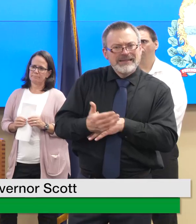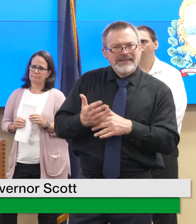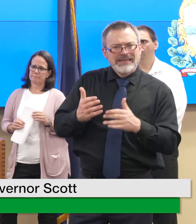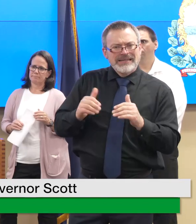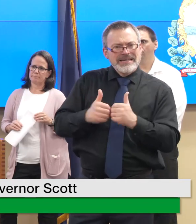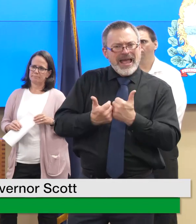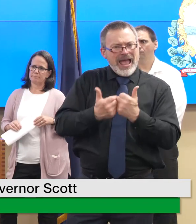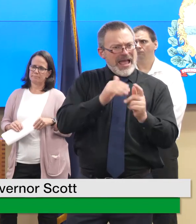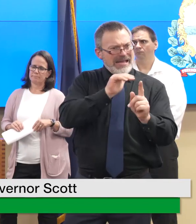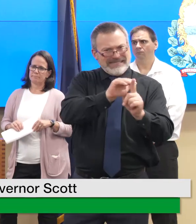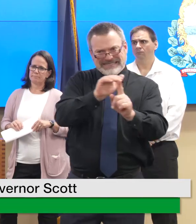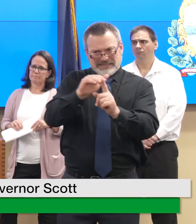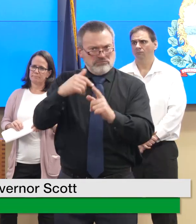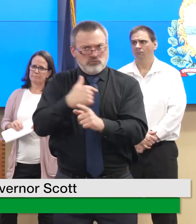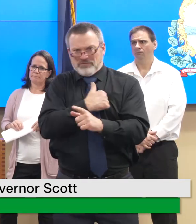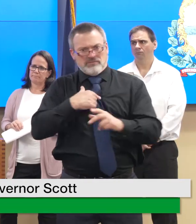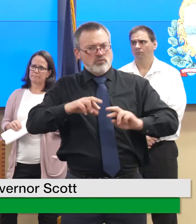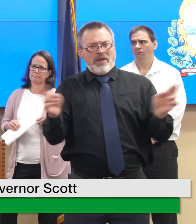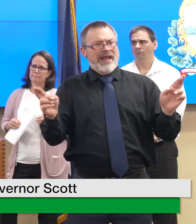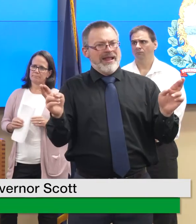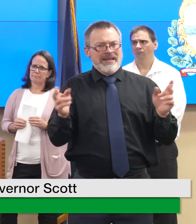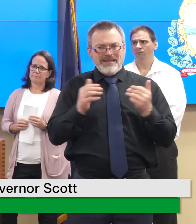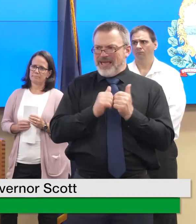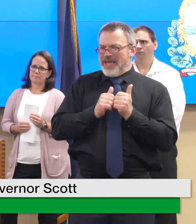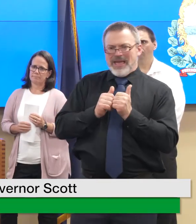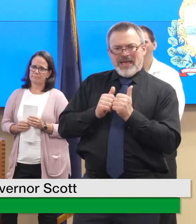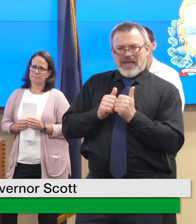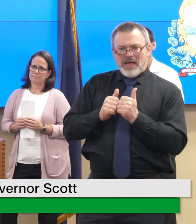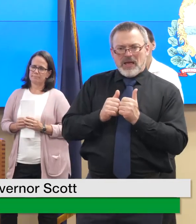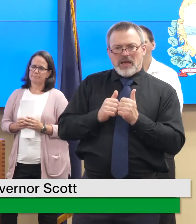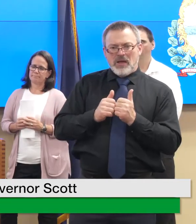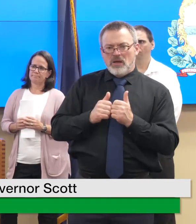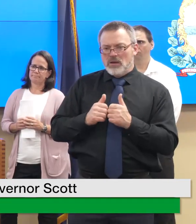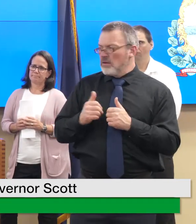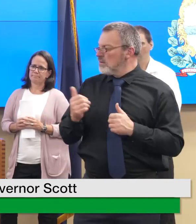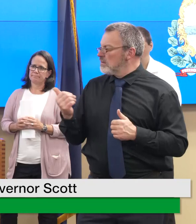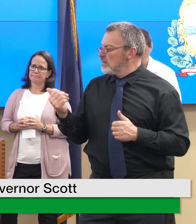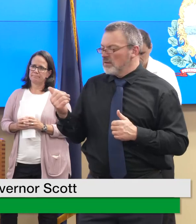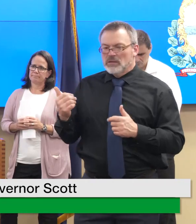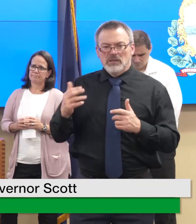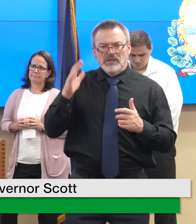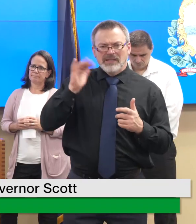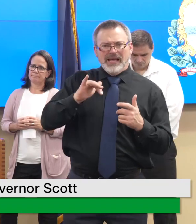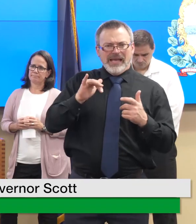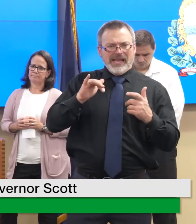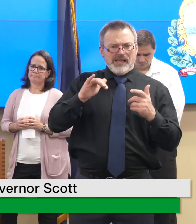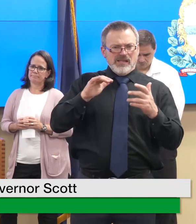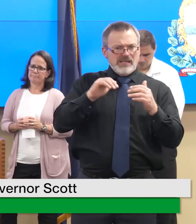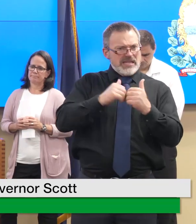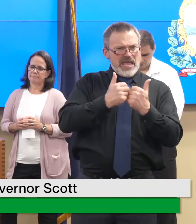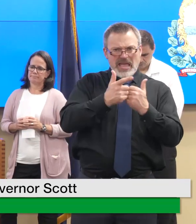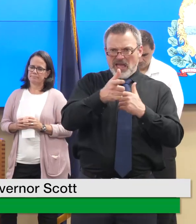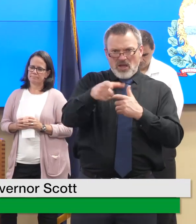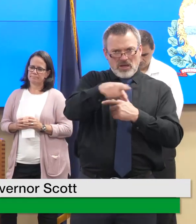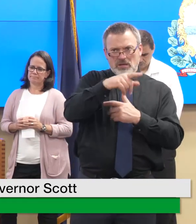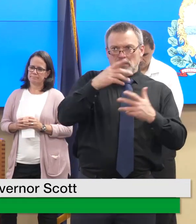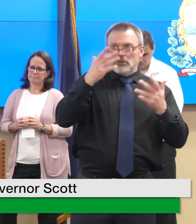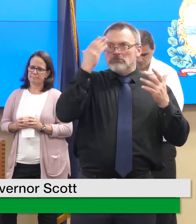you know, that essentially like, we can't see them sometimes. You know, it came in out of nowhere. I mean, how do you reassure Vermonters? I think